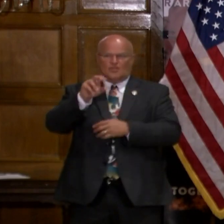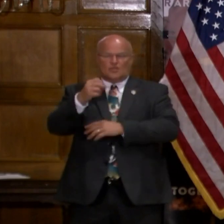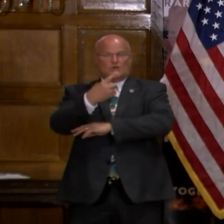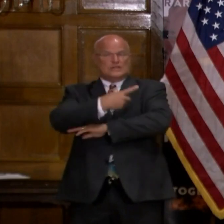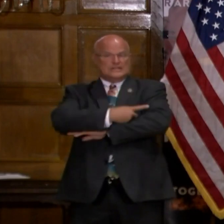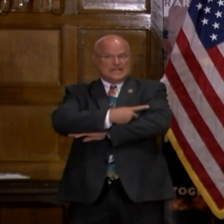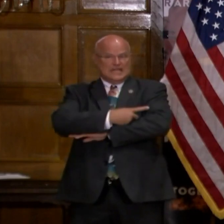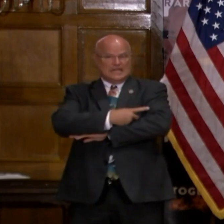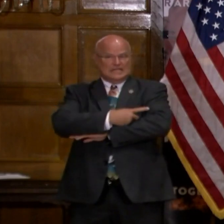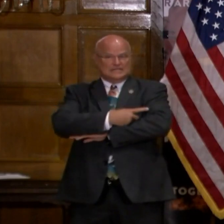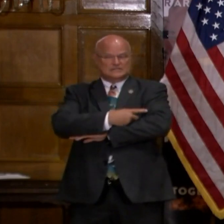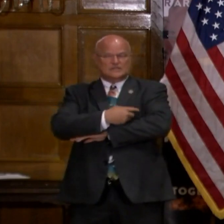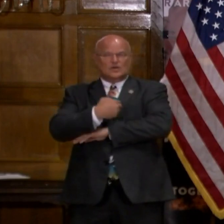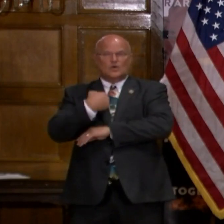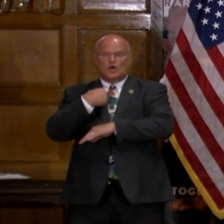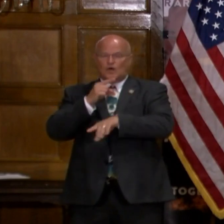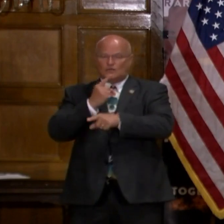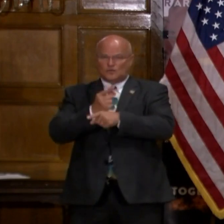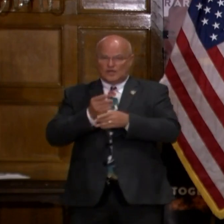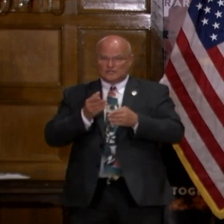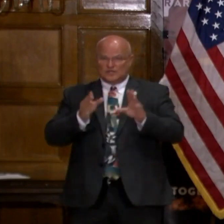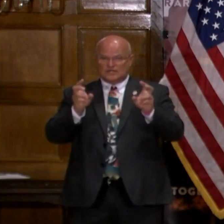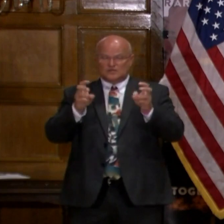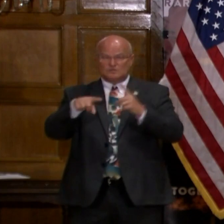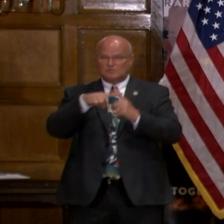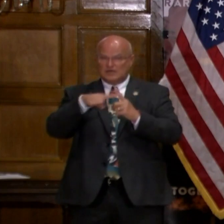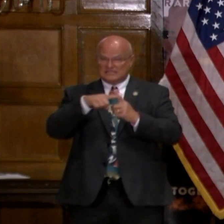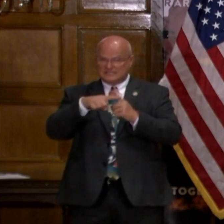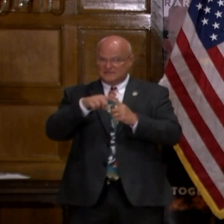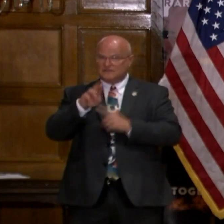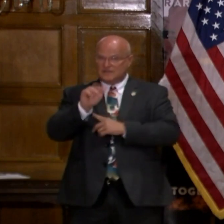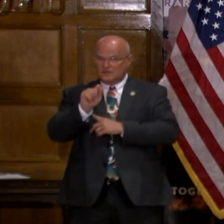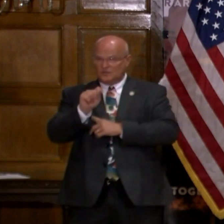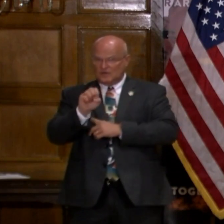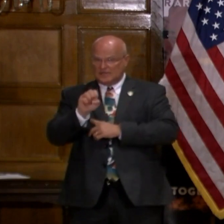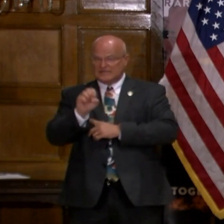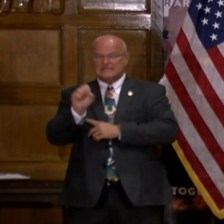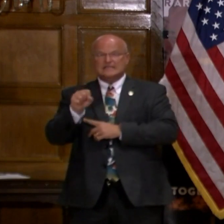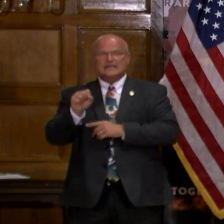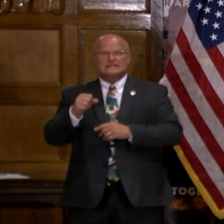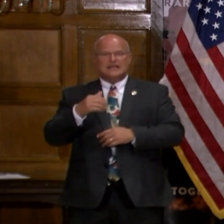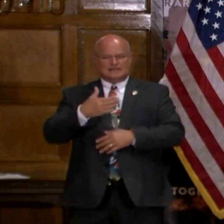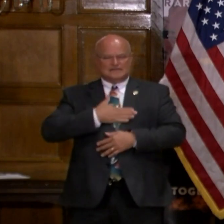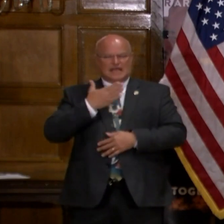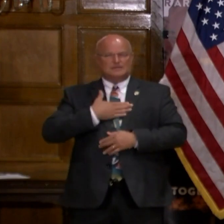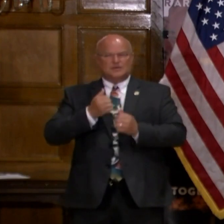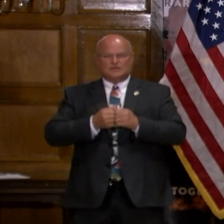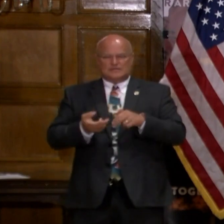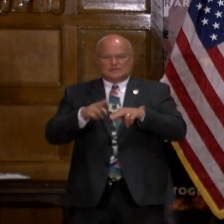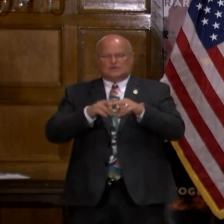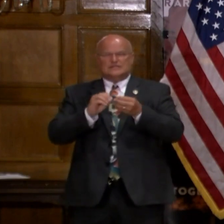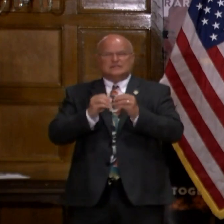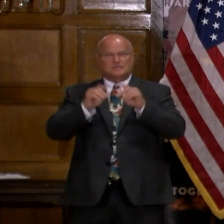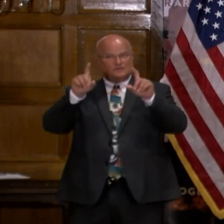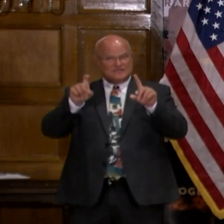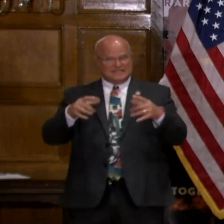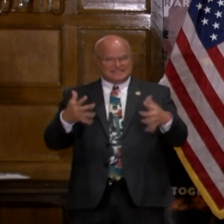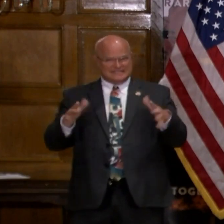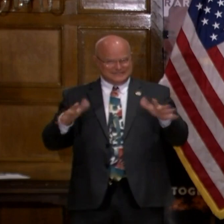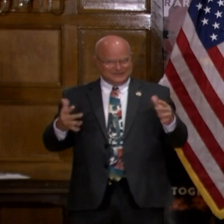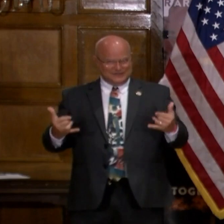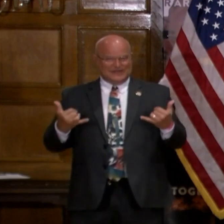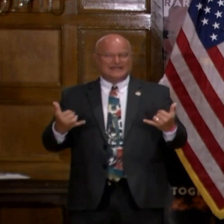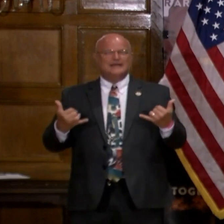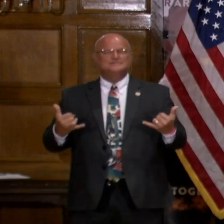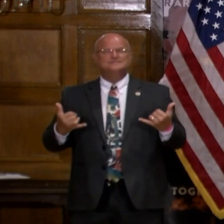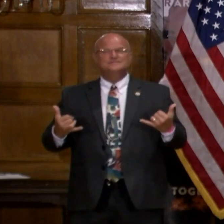30 days. We're on the right track in terms of positivity. I was pleased with the increased number of testing that we're